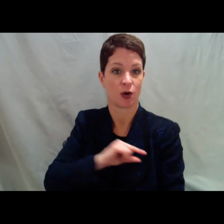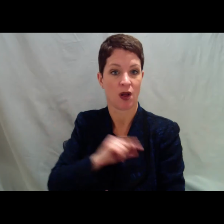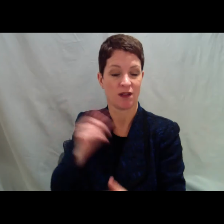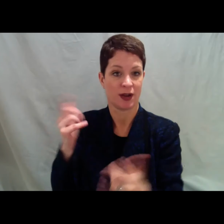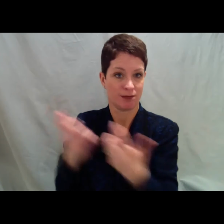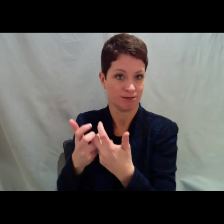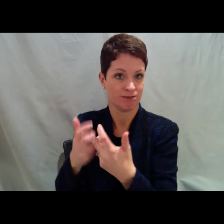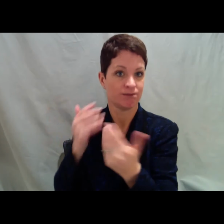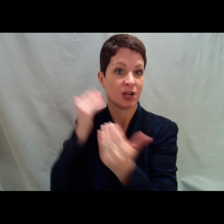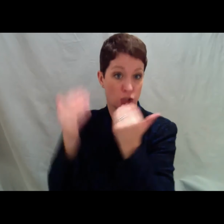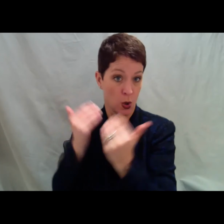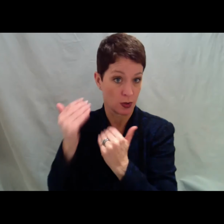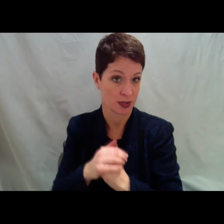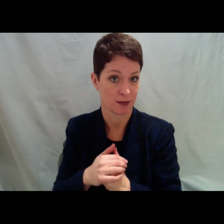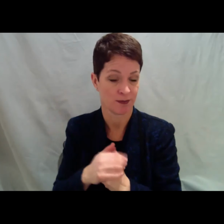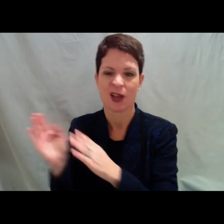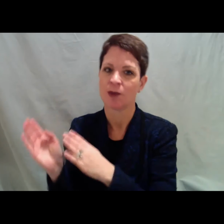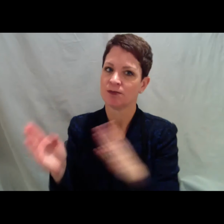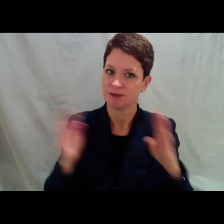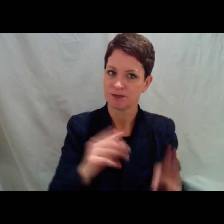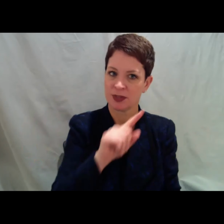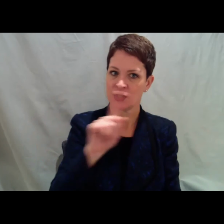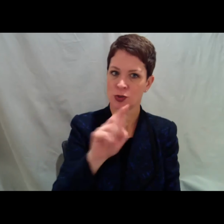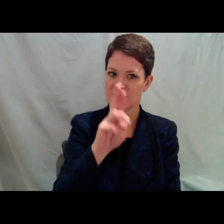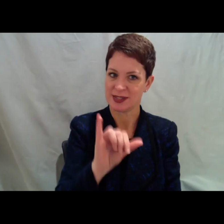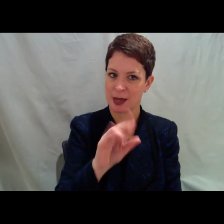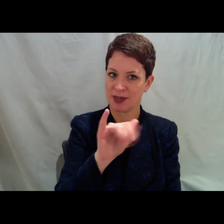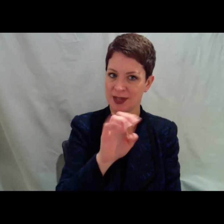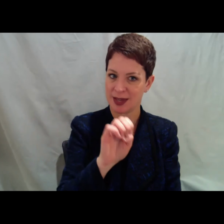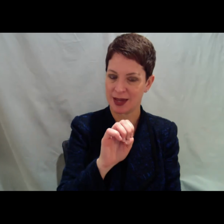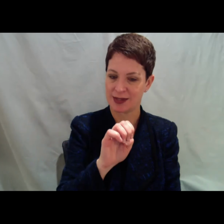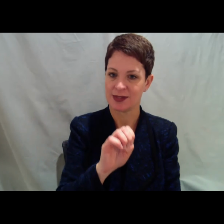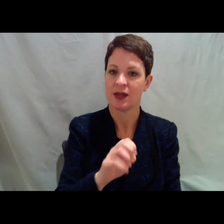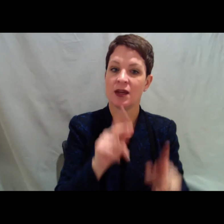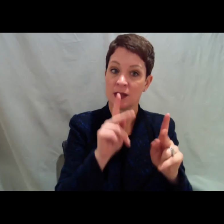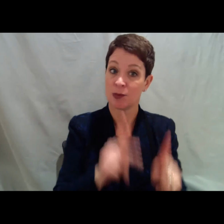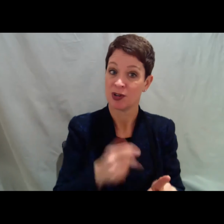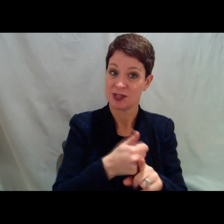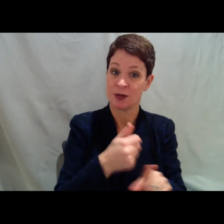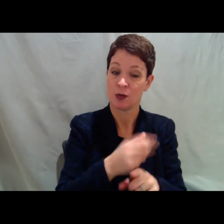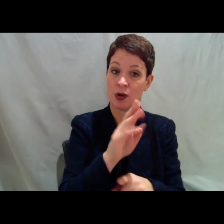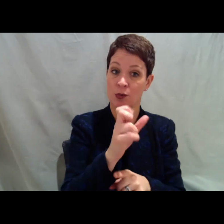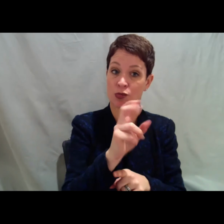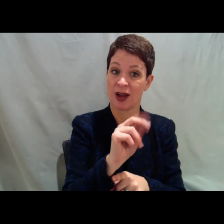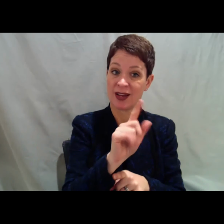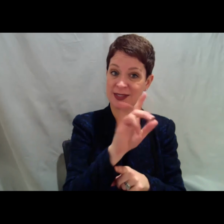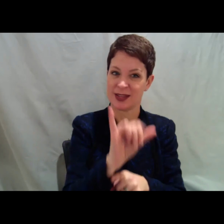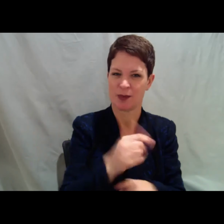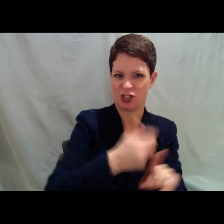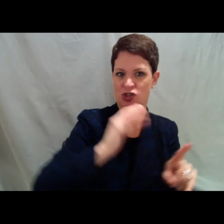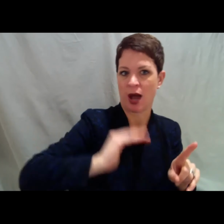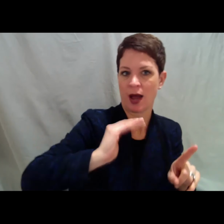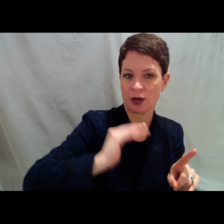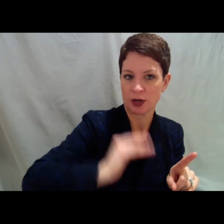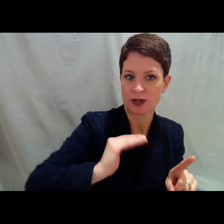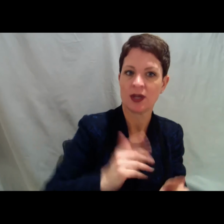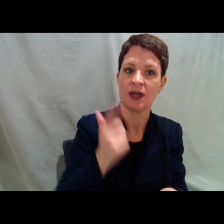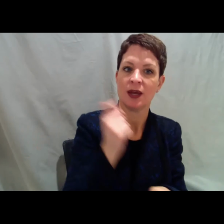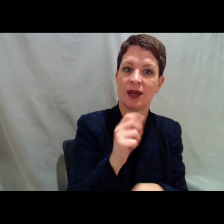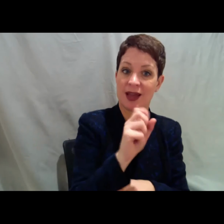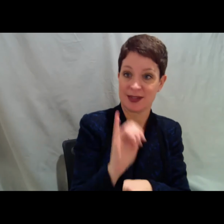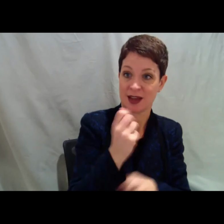adult. So shifting back to the Zebley case, the named plaintiff was a child named Brian Zebley. He had received SSI for a